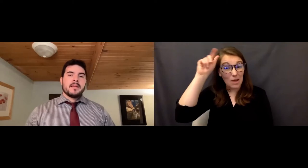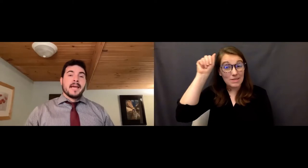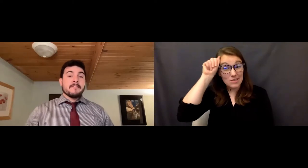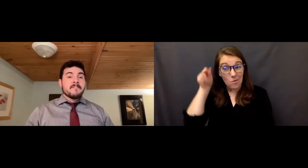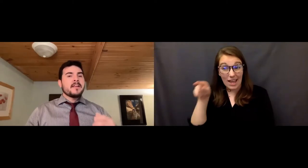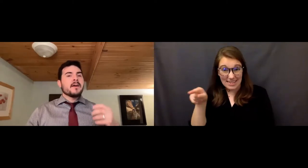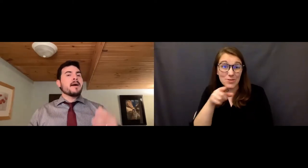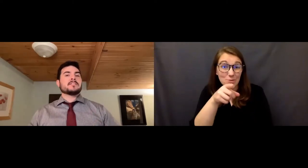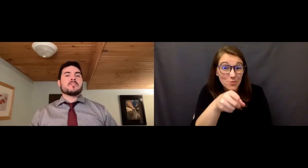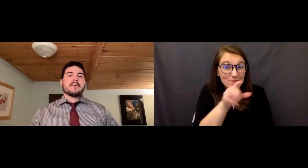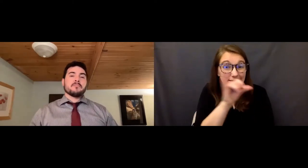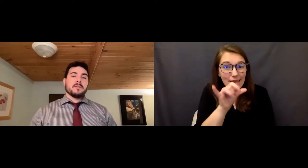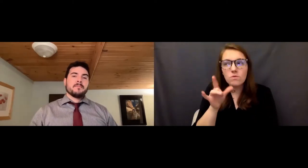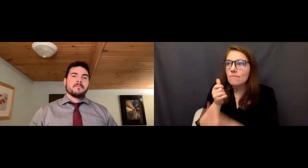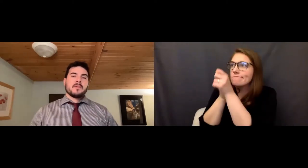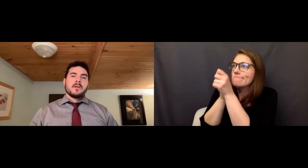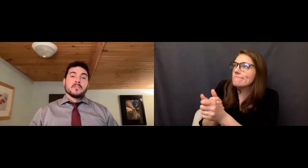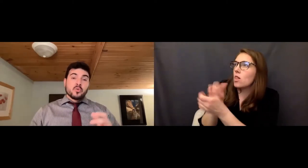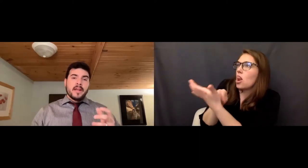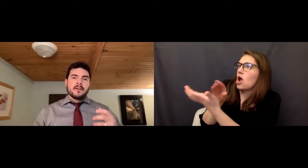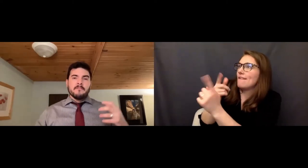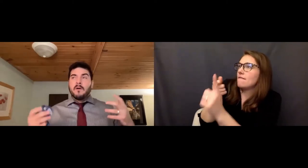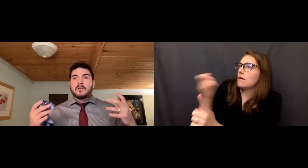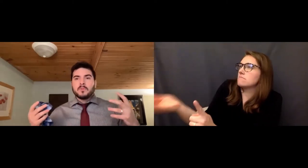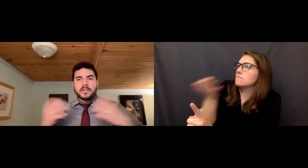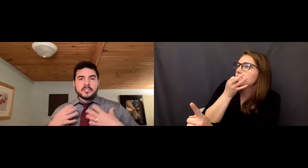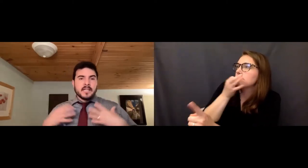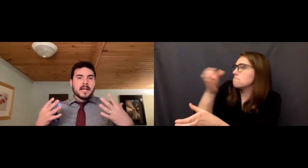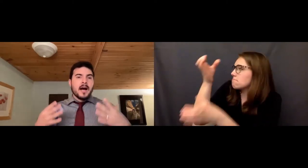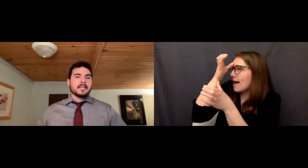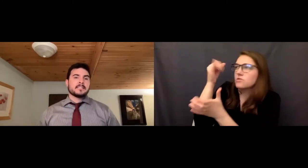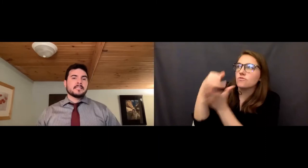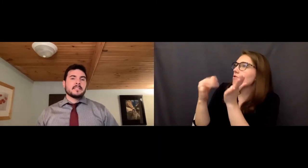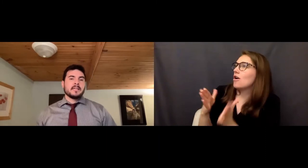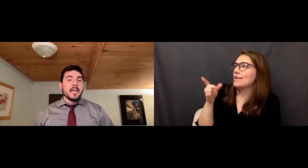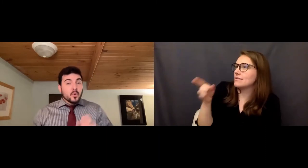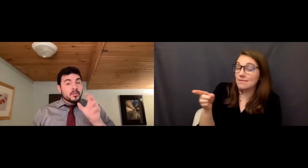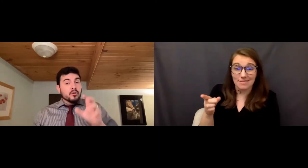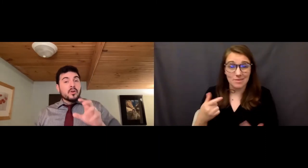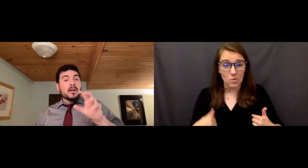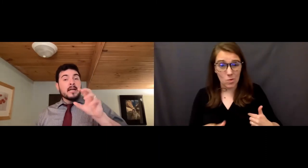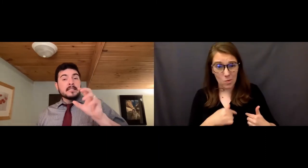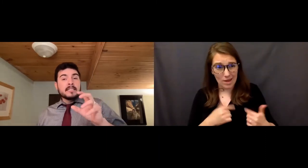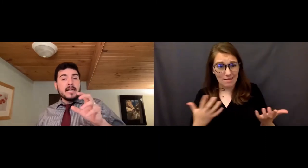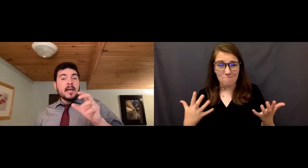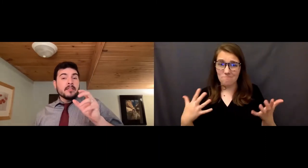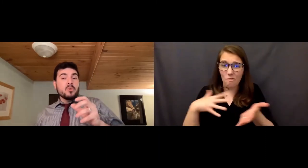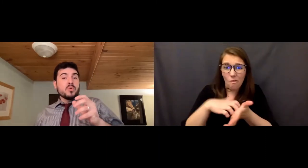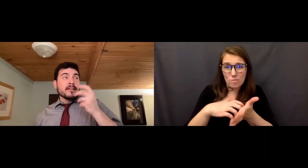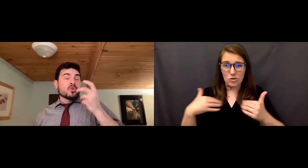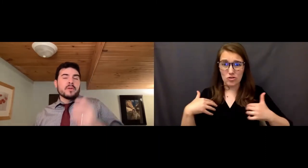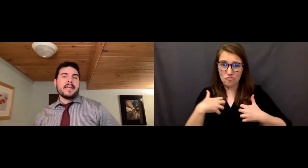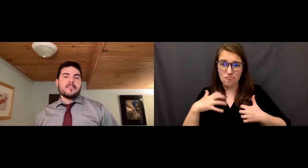apprenticeship at the feet of the master craftsman, the creator of vulnerable creatures like us, in order to learn to see